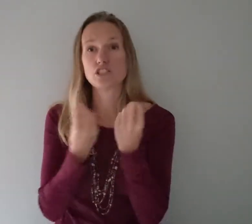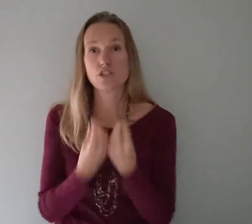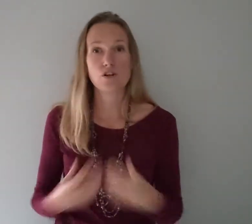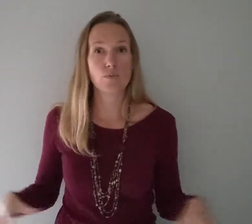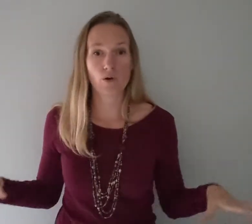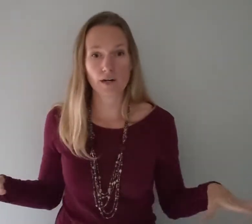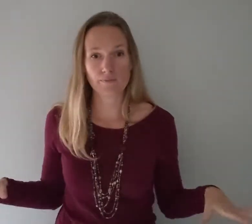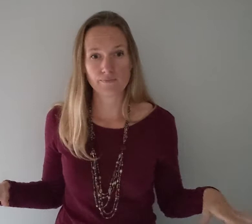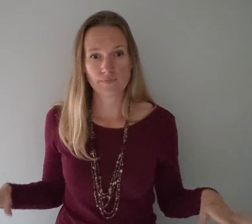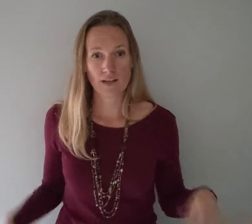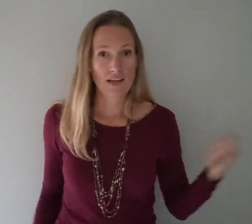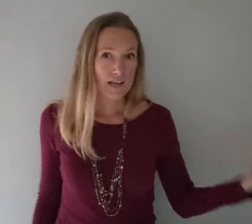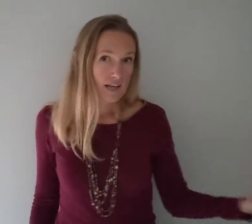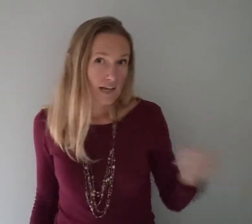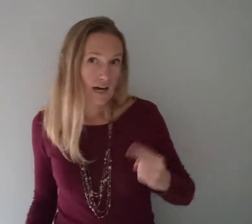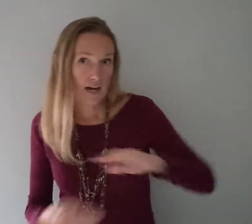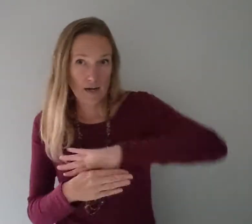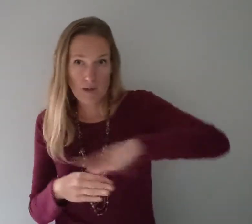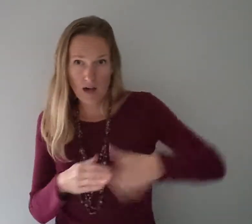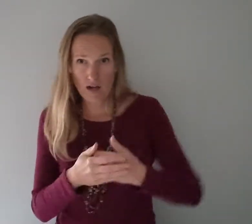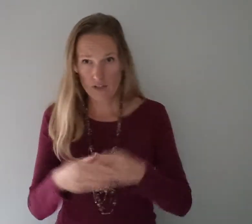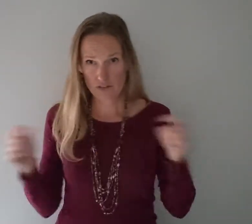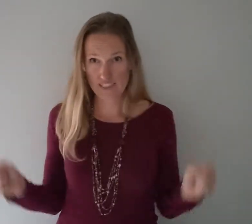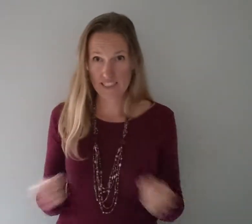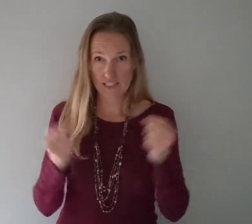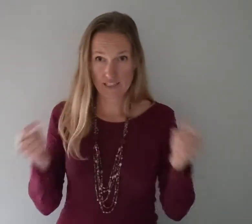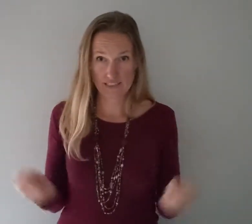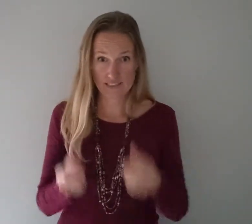no more. Come, all you sinners.